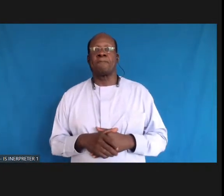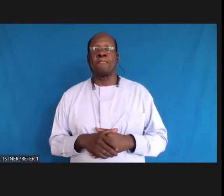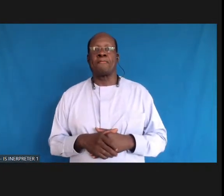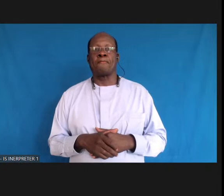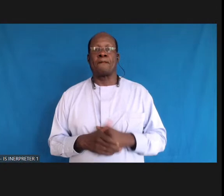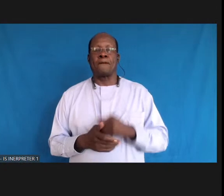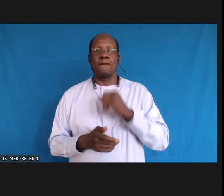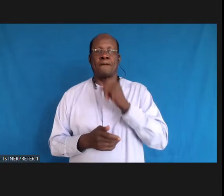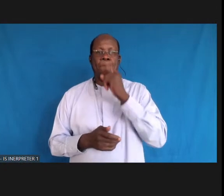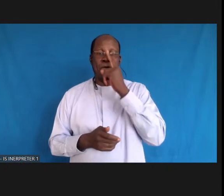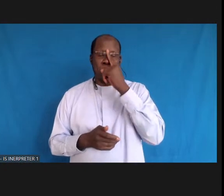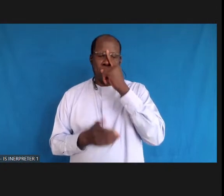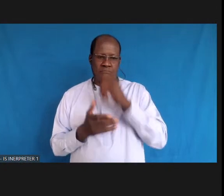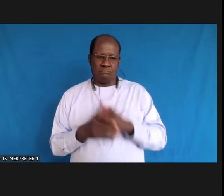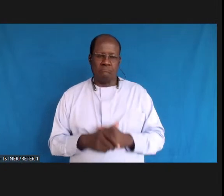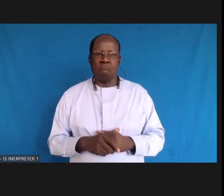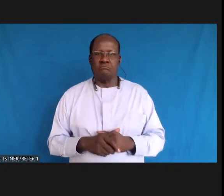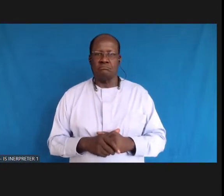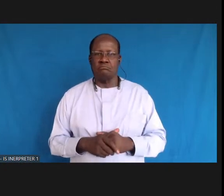to the fore the advantages of